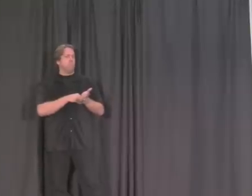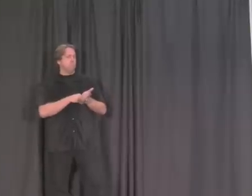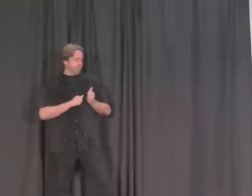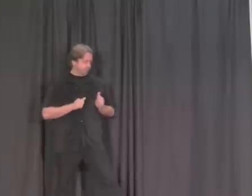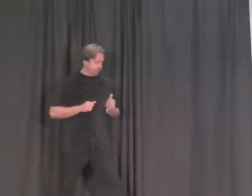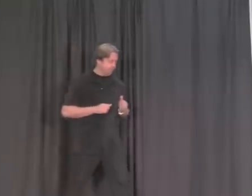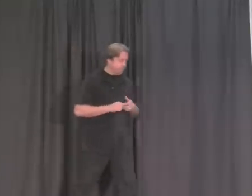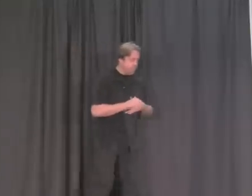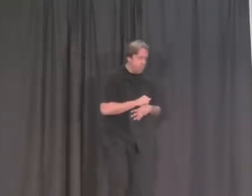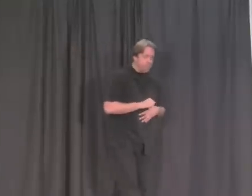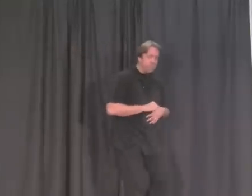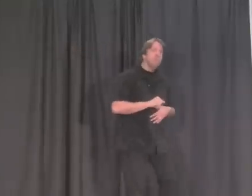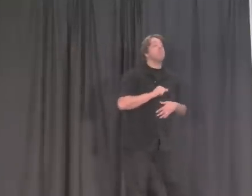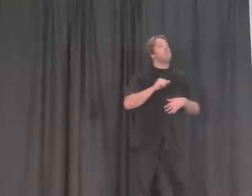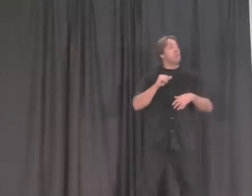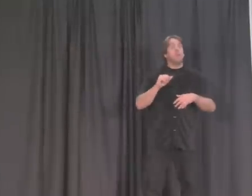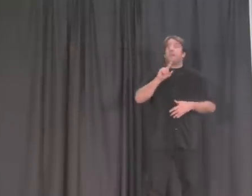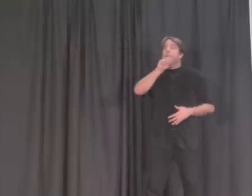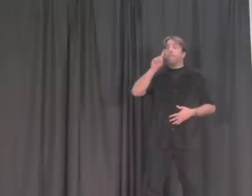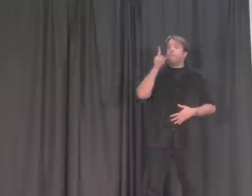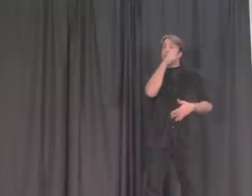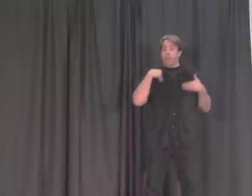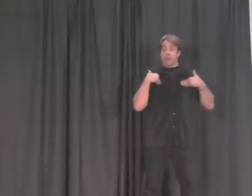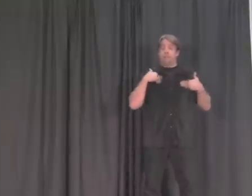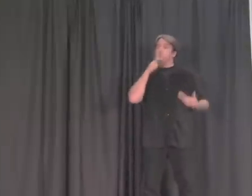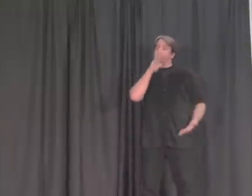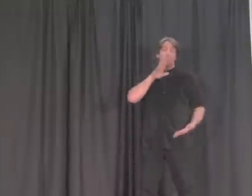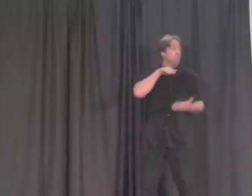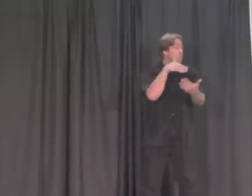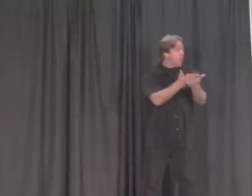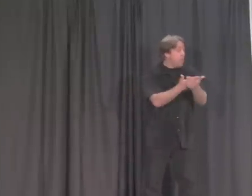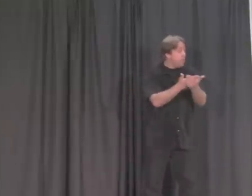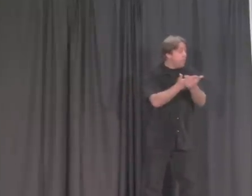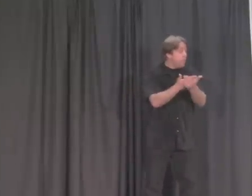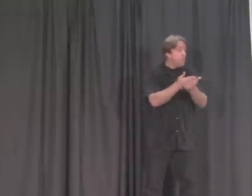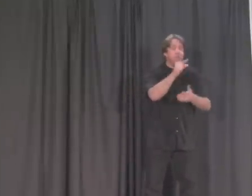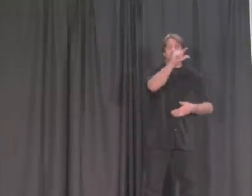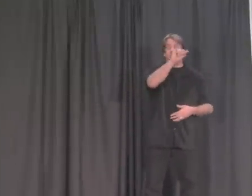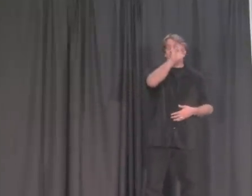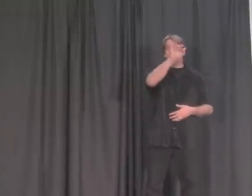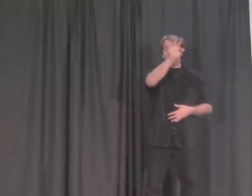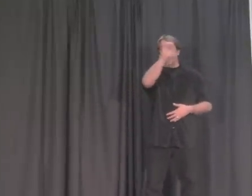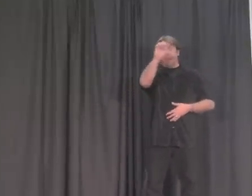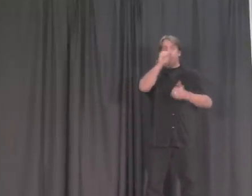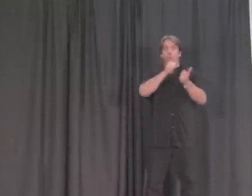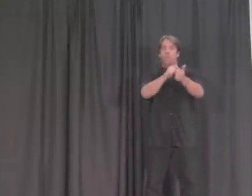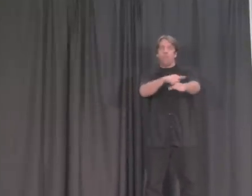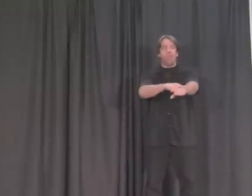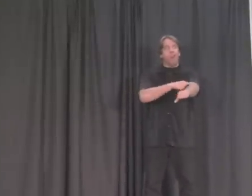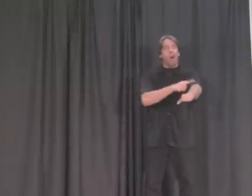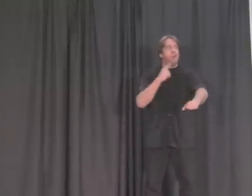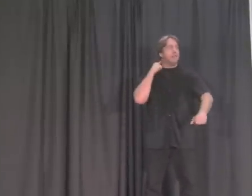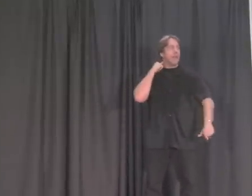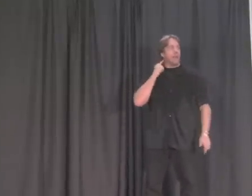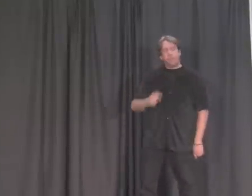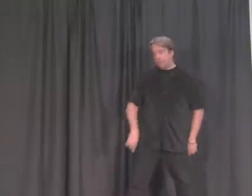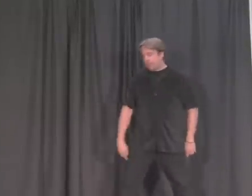Start sweating. This wasn't going right. The first animal to arrive was the giraffe with